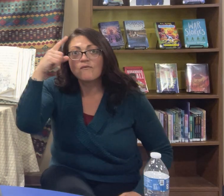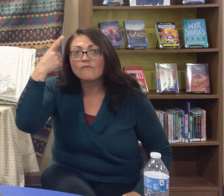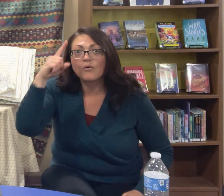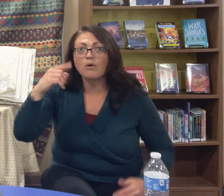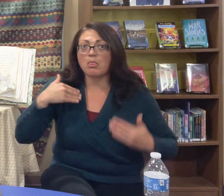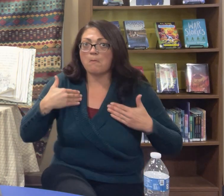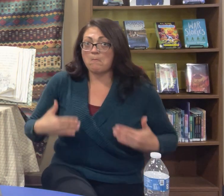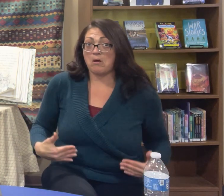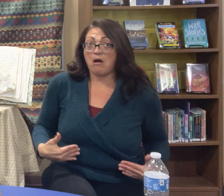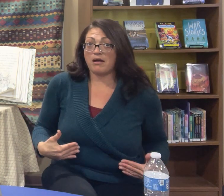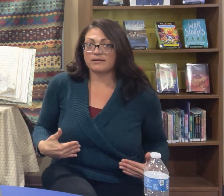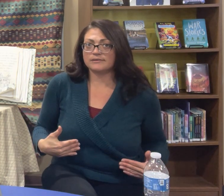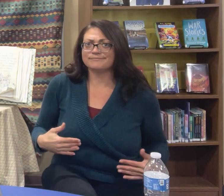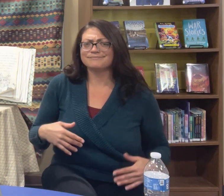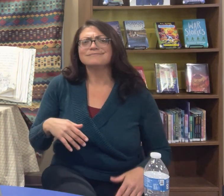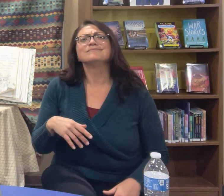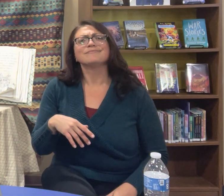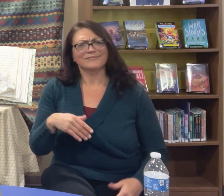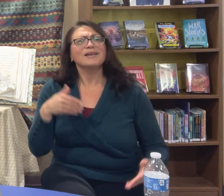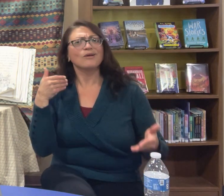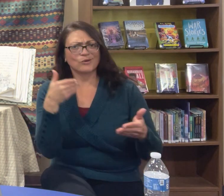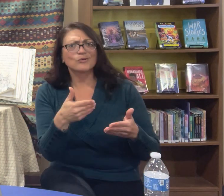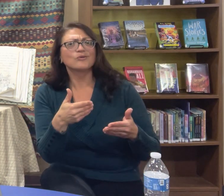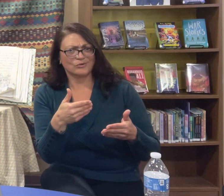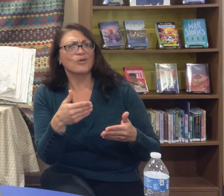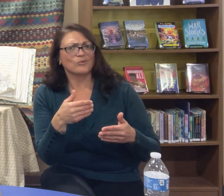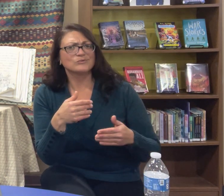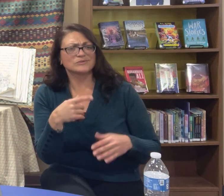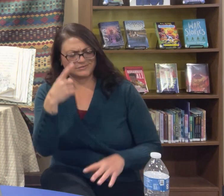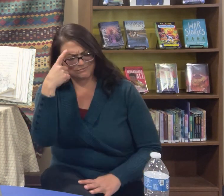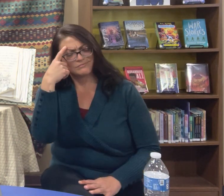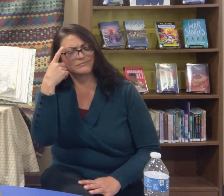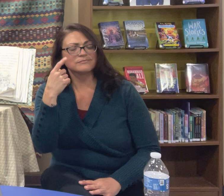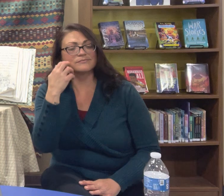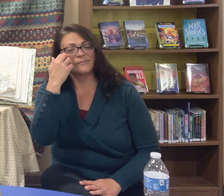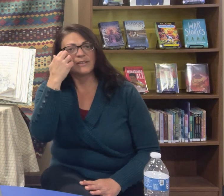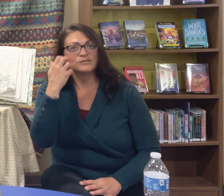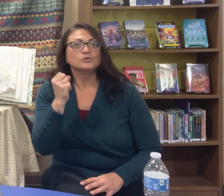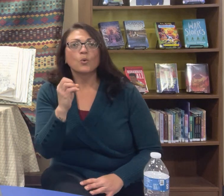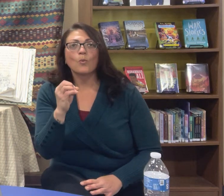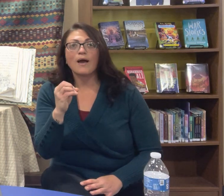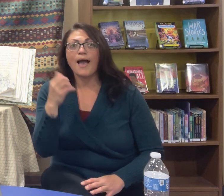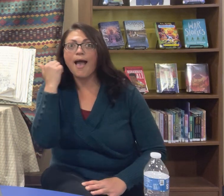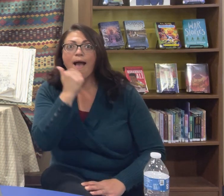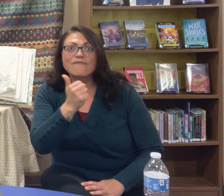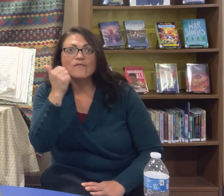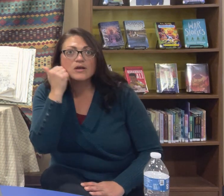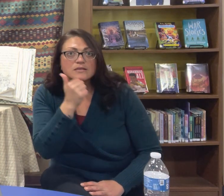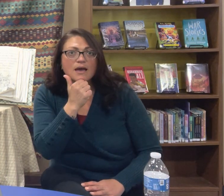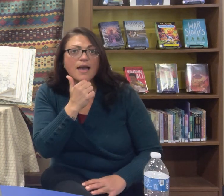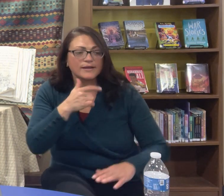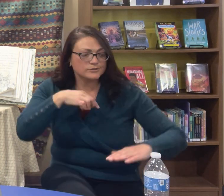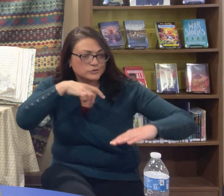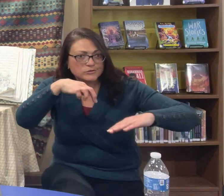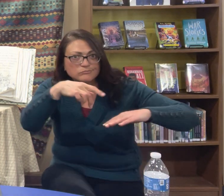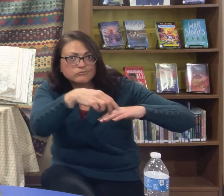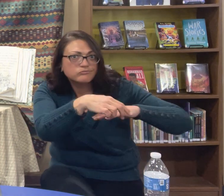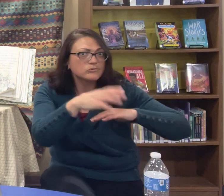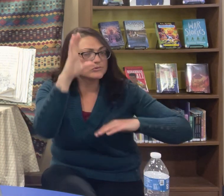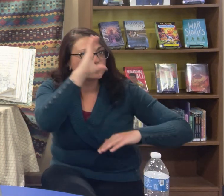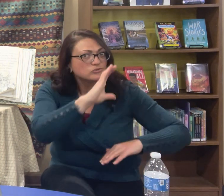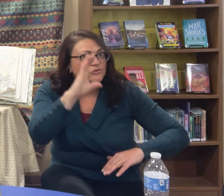nearby. Day after day, Mary scrambled over the cliffs. Week after week, she